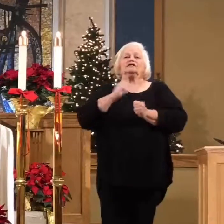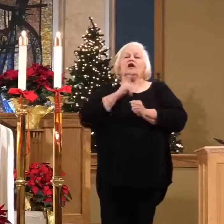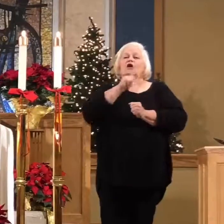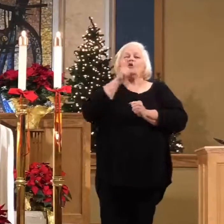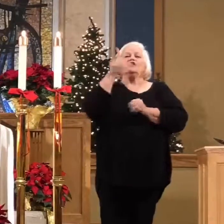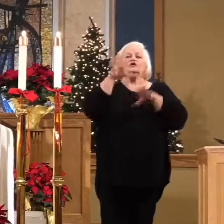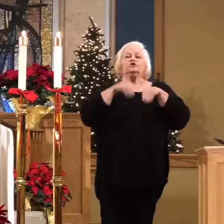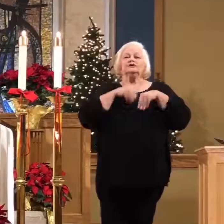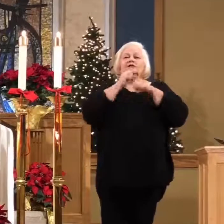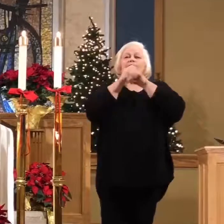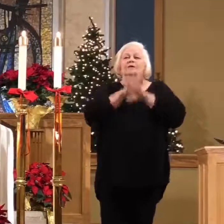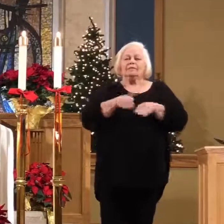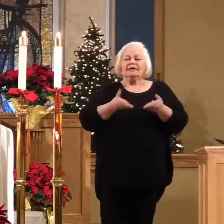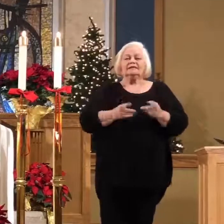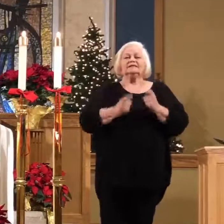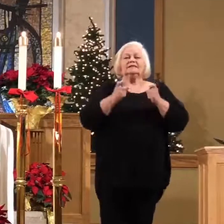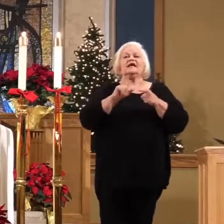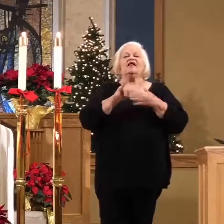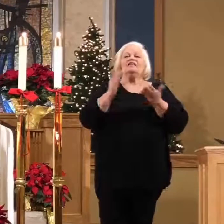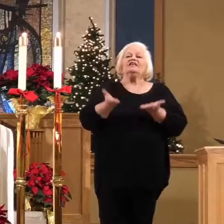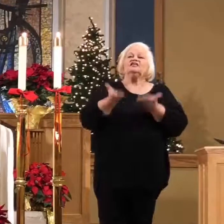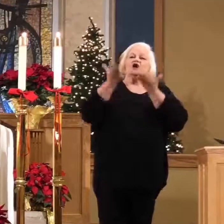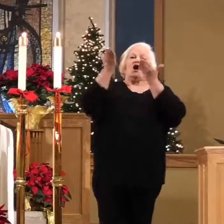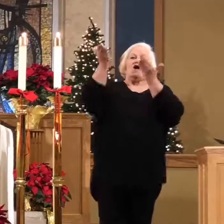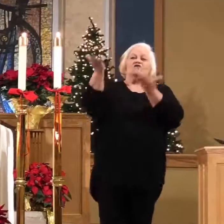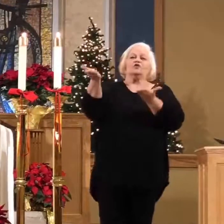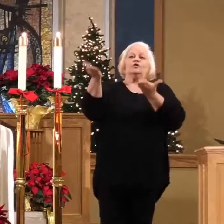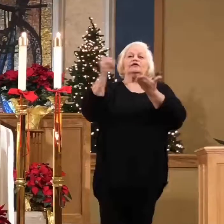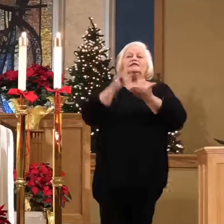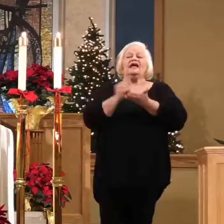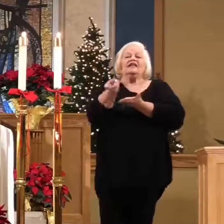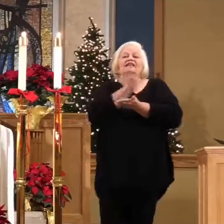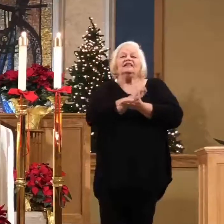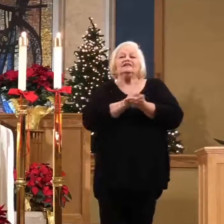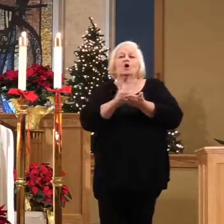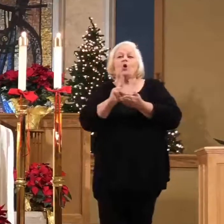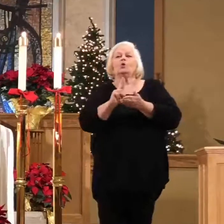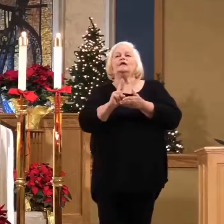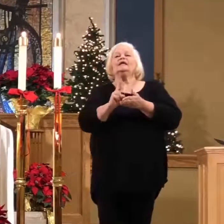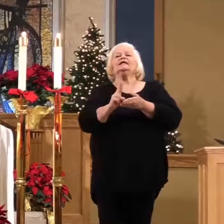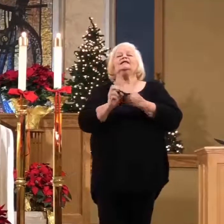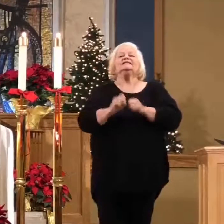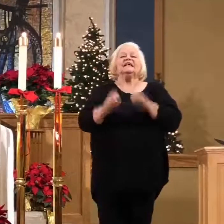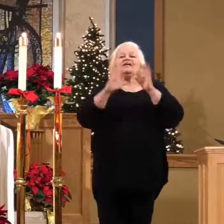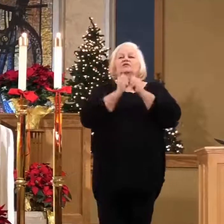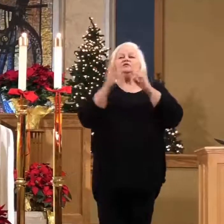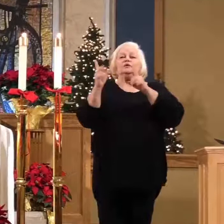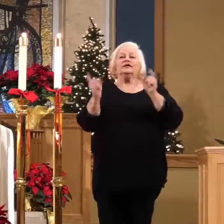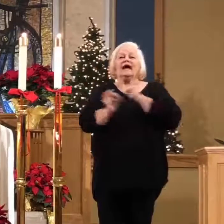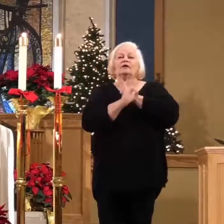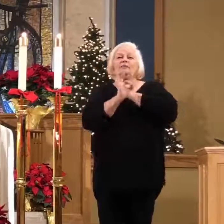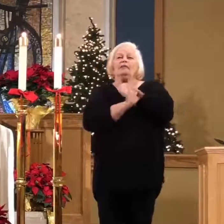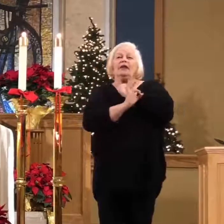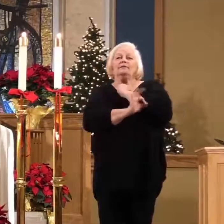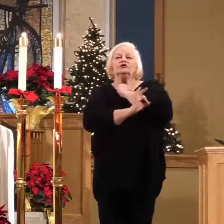bless these gifts, these offerings, these holy and unblemished sacrifices, which we offer you for your,